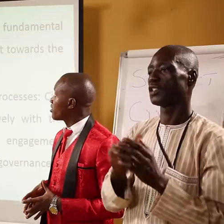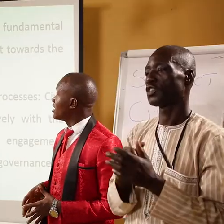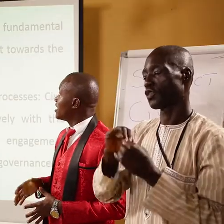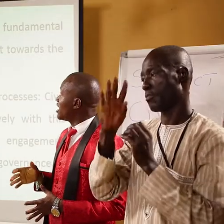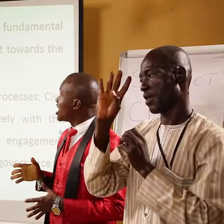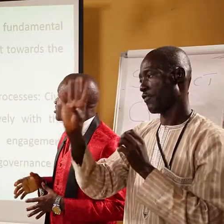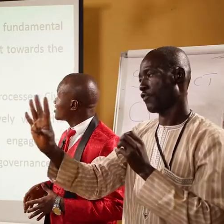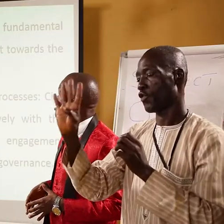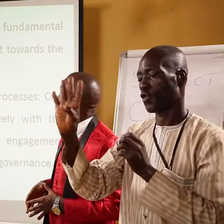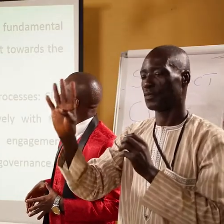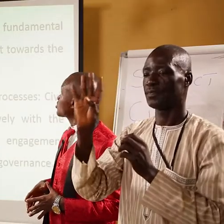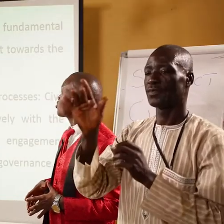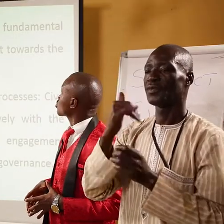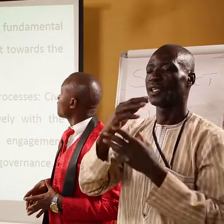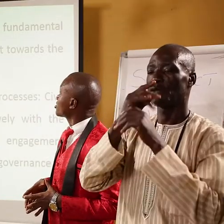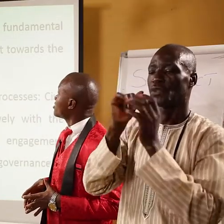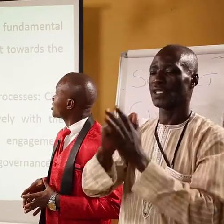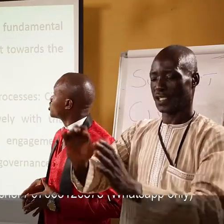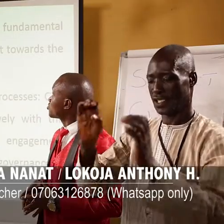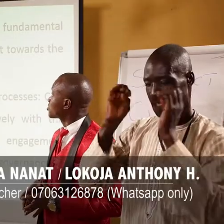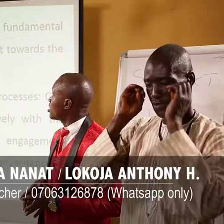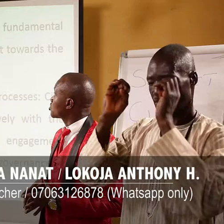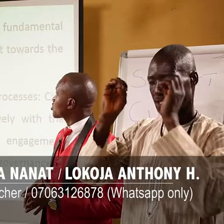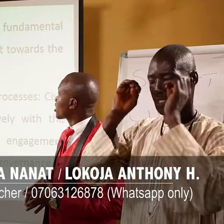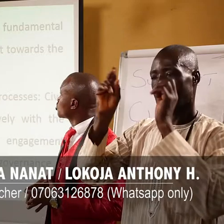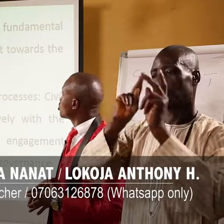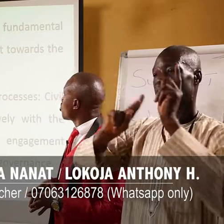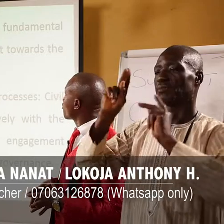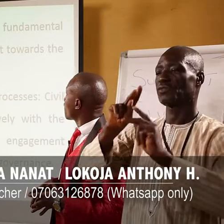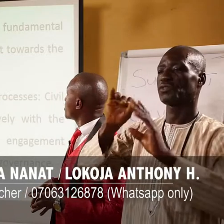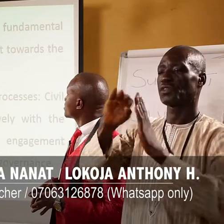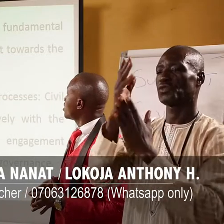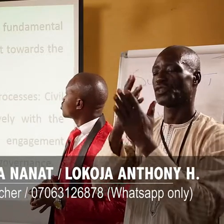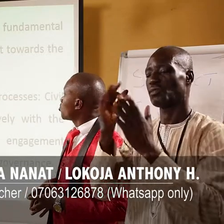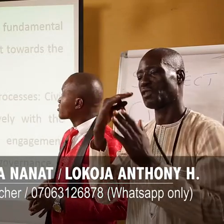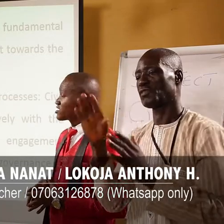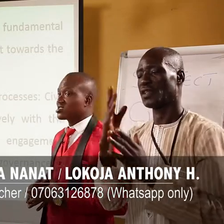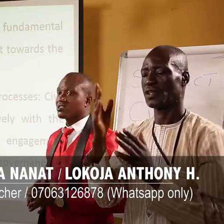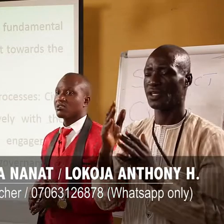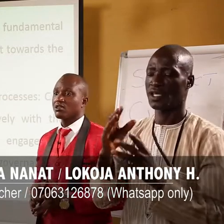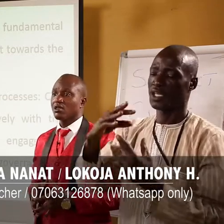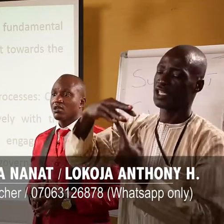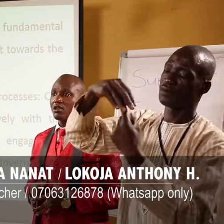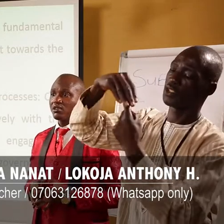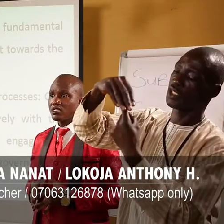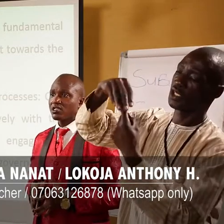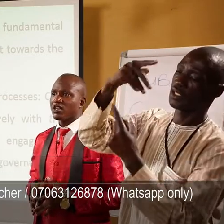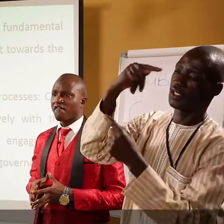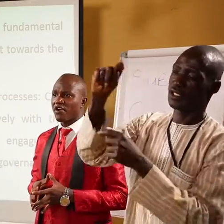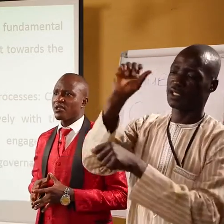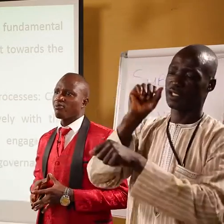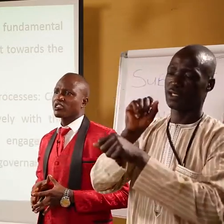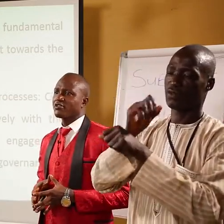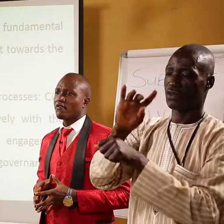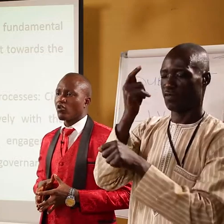Number 4, educating the citizens on some fundamental issues, such as duty of government towards the citizens. This is